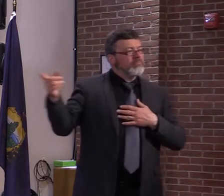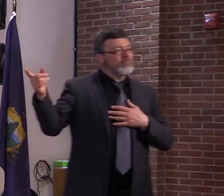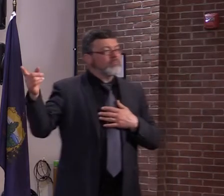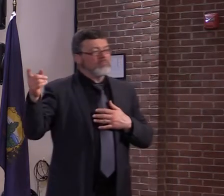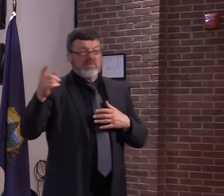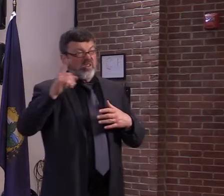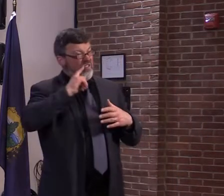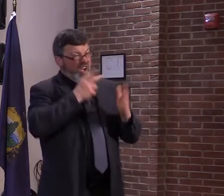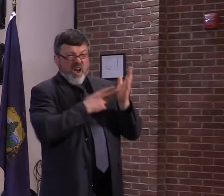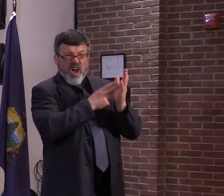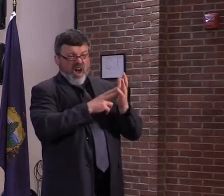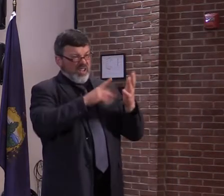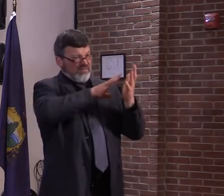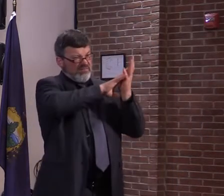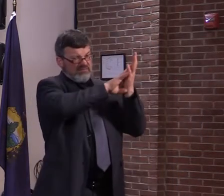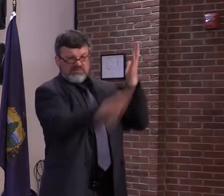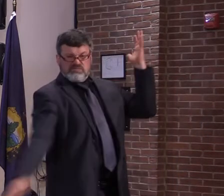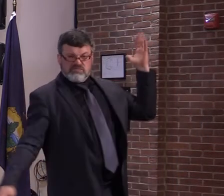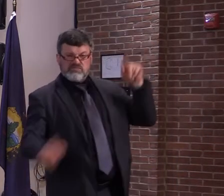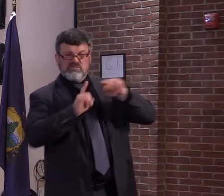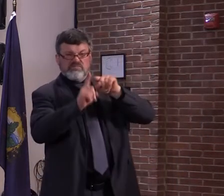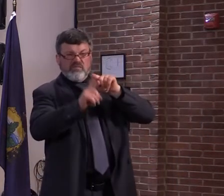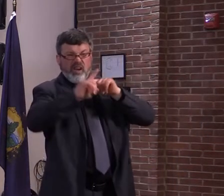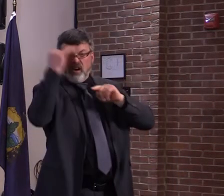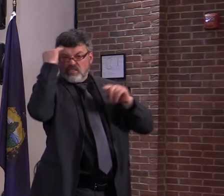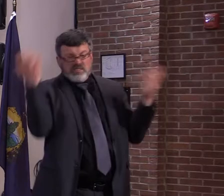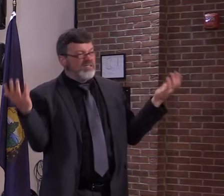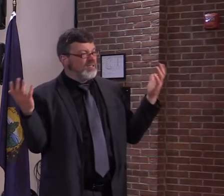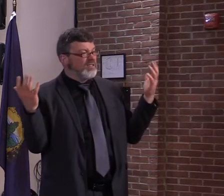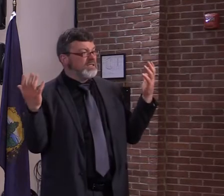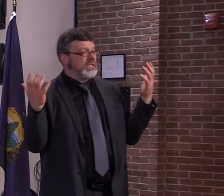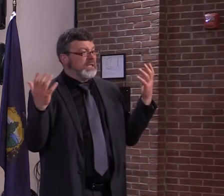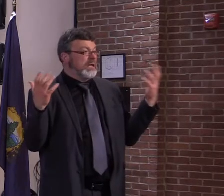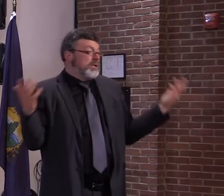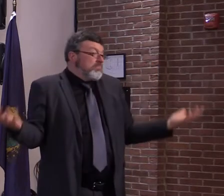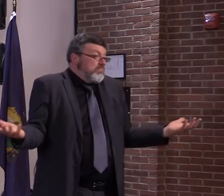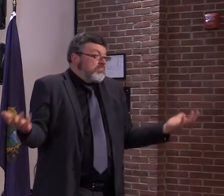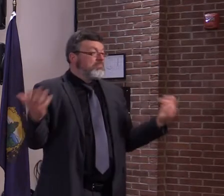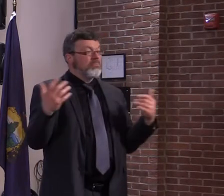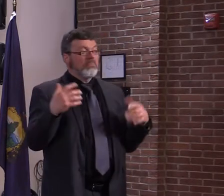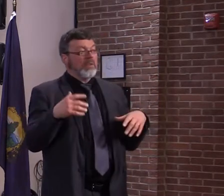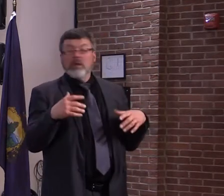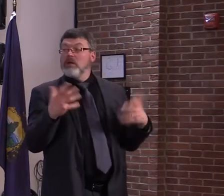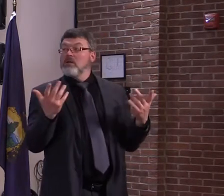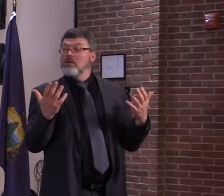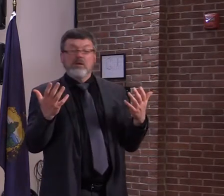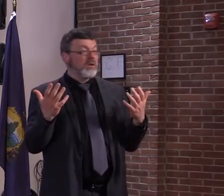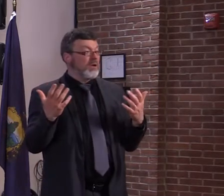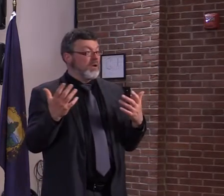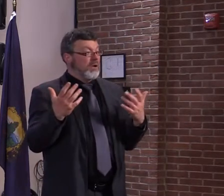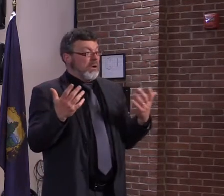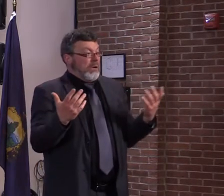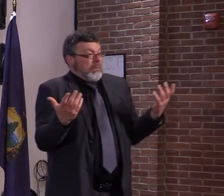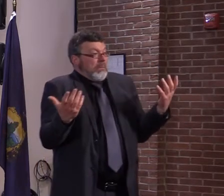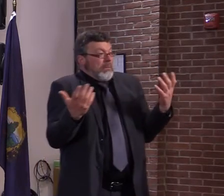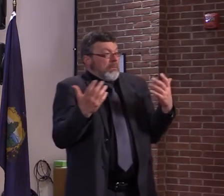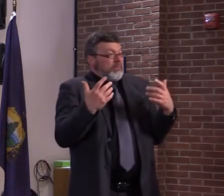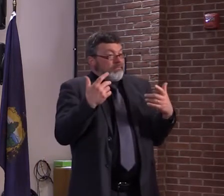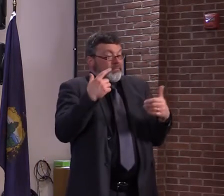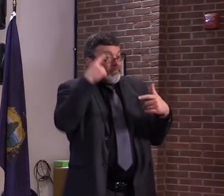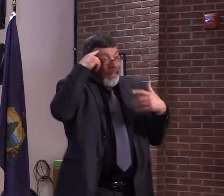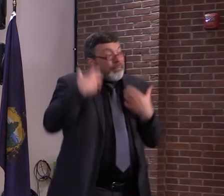changes in the system, not the least of which involves more adequately and expansively treating mental health